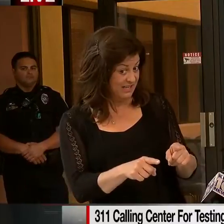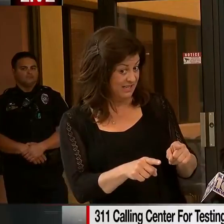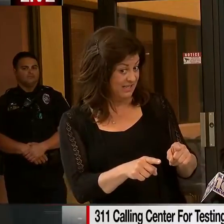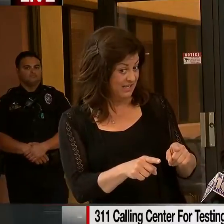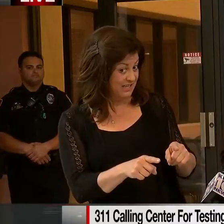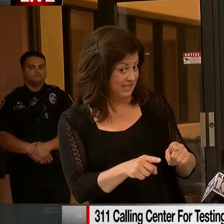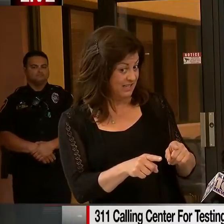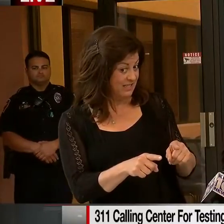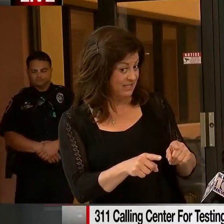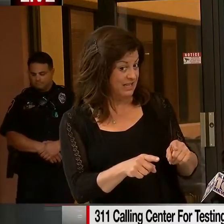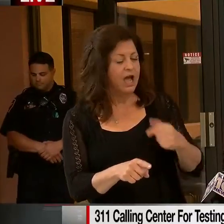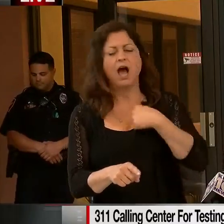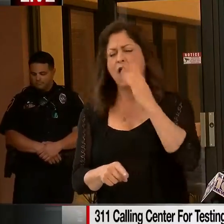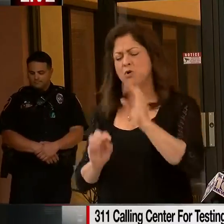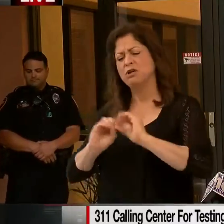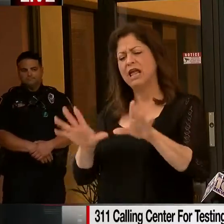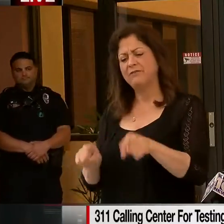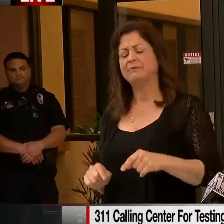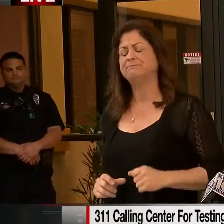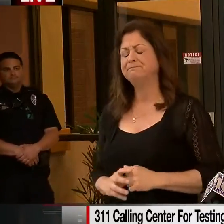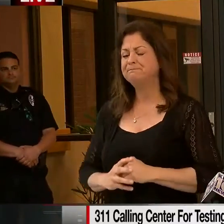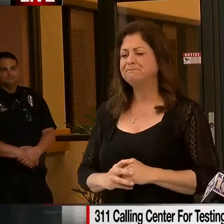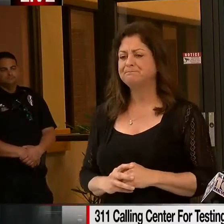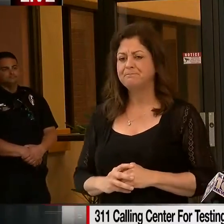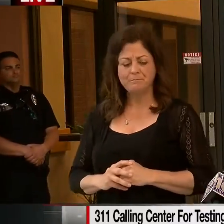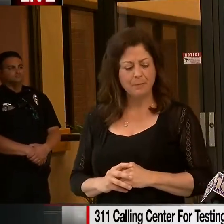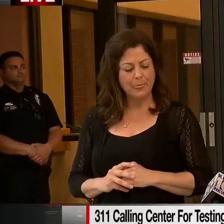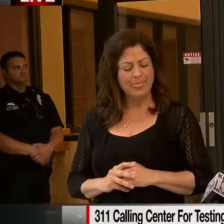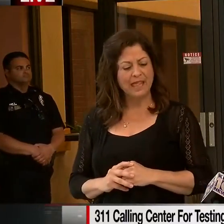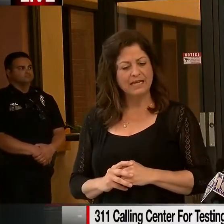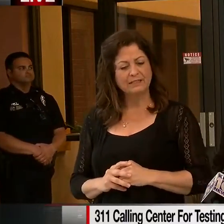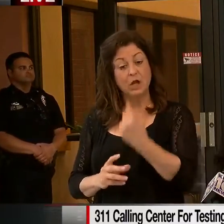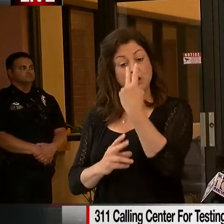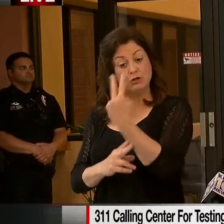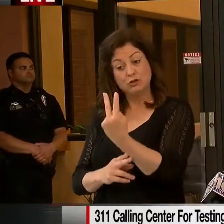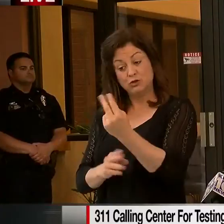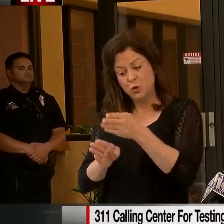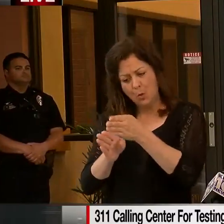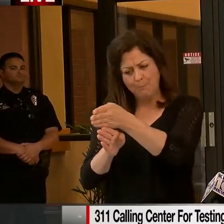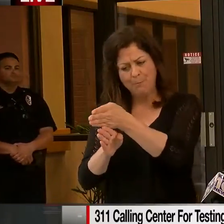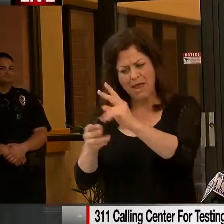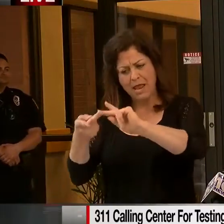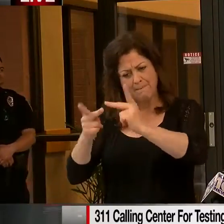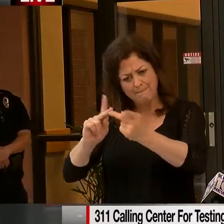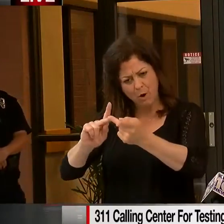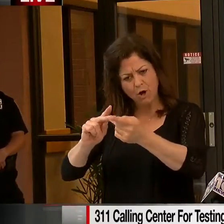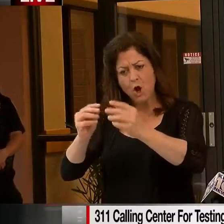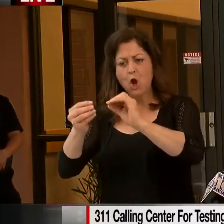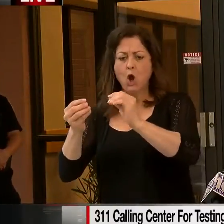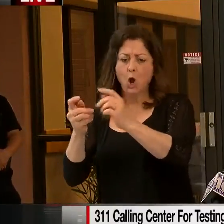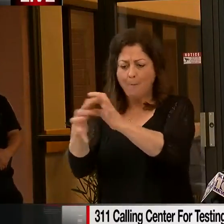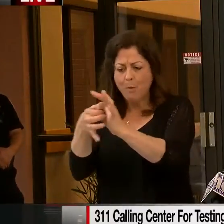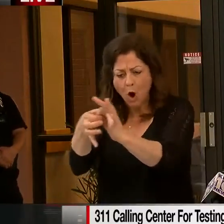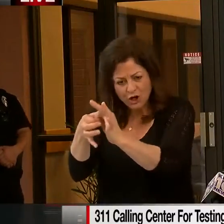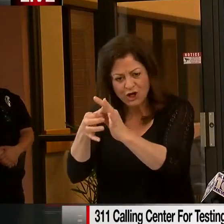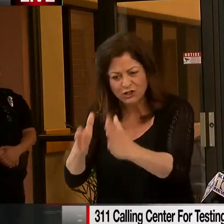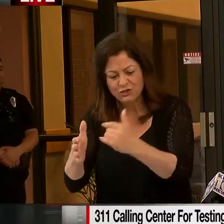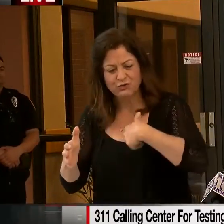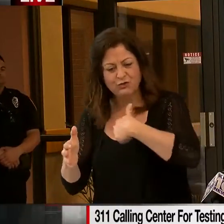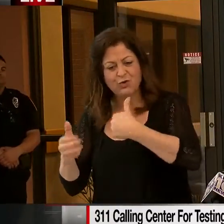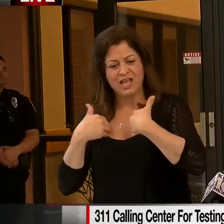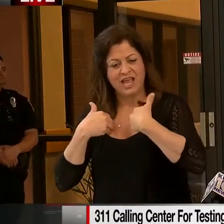So, and I'll clarify on that. The two main partners we have, Lafayette General Hospital, and